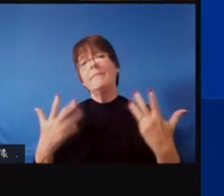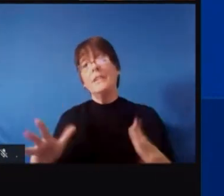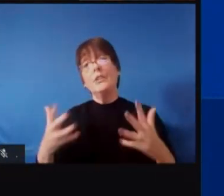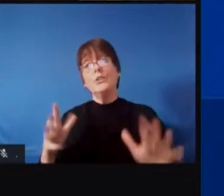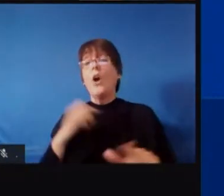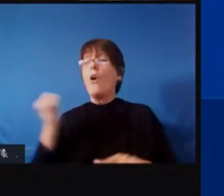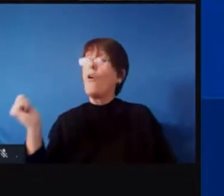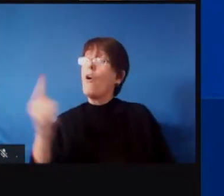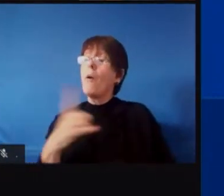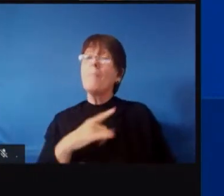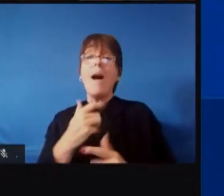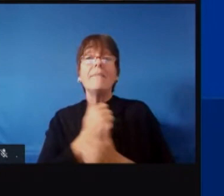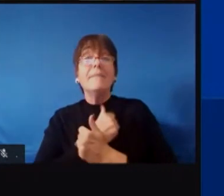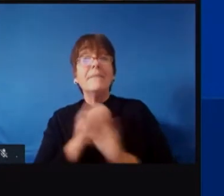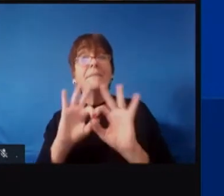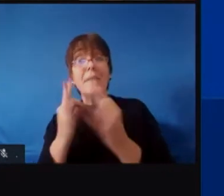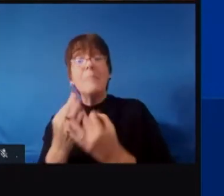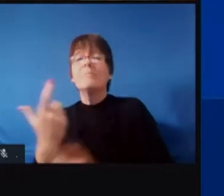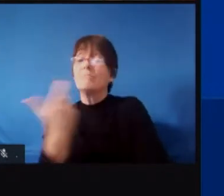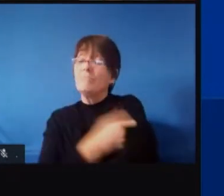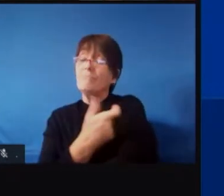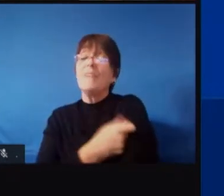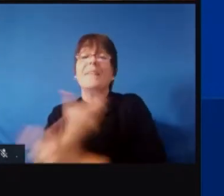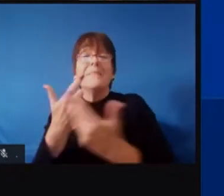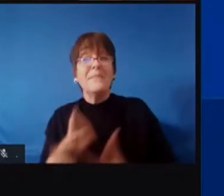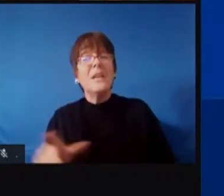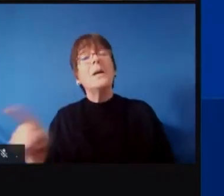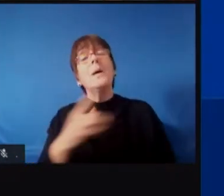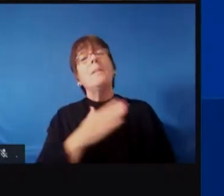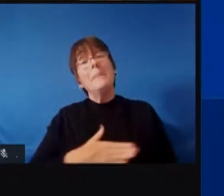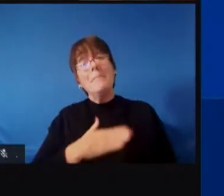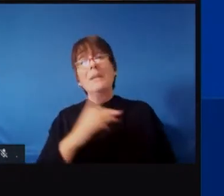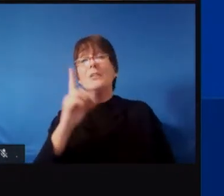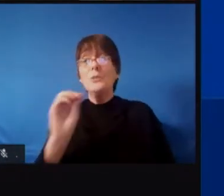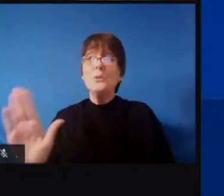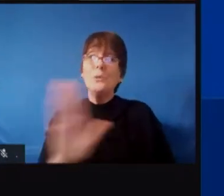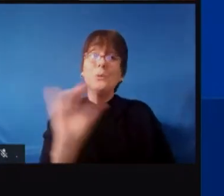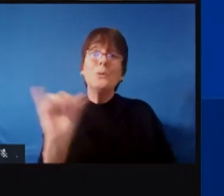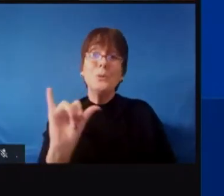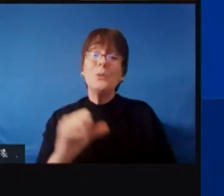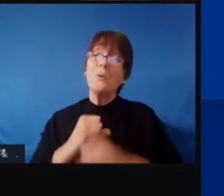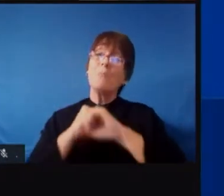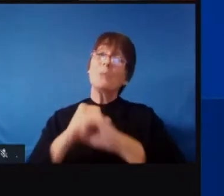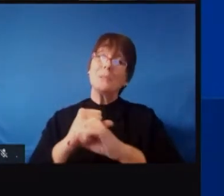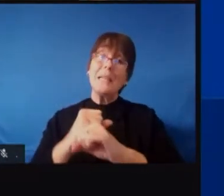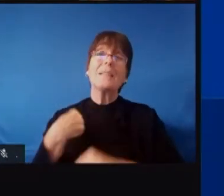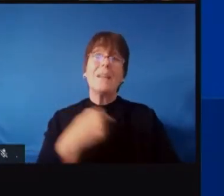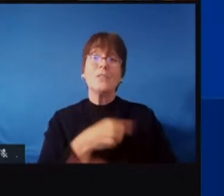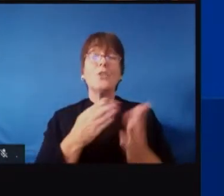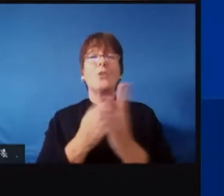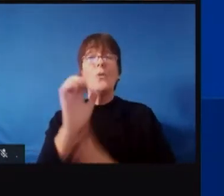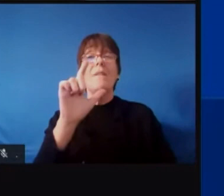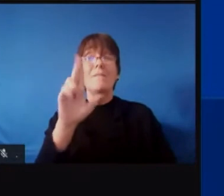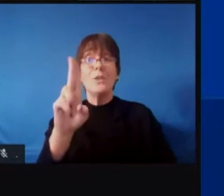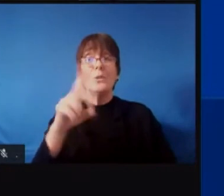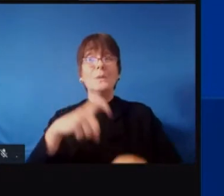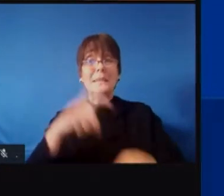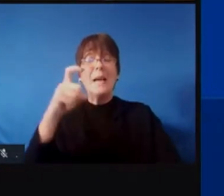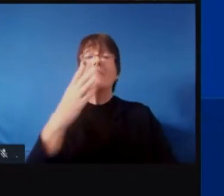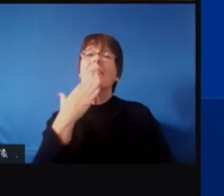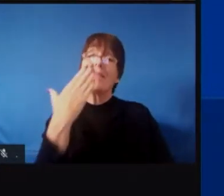everyone that I love has gotten theirs. Please, please get your flu shot and help protect all of us from flu this season as well. Thank you.